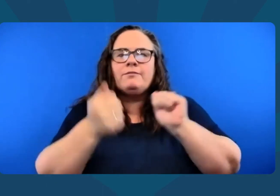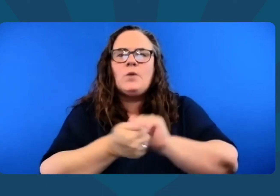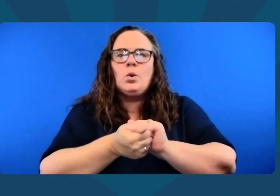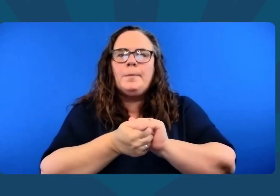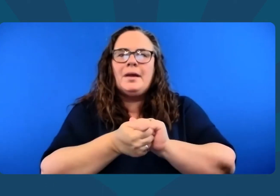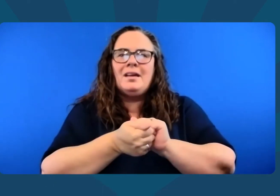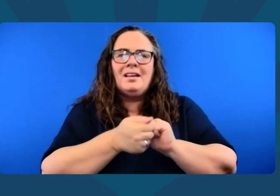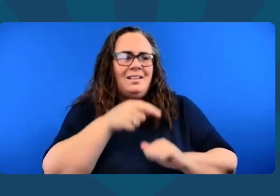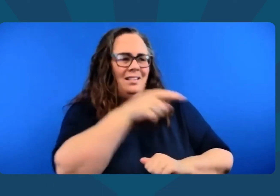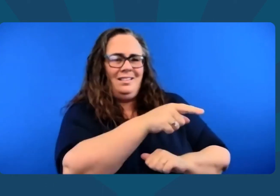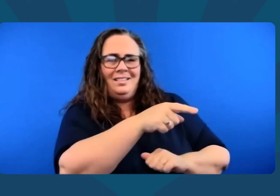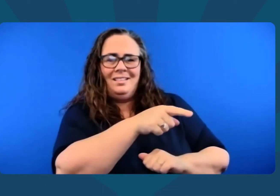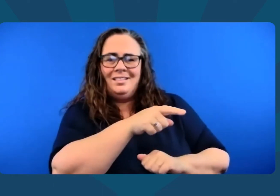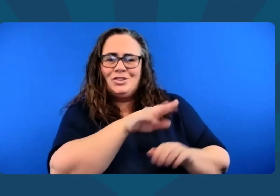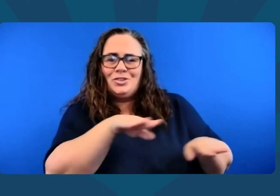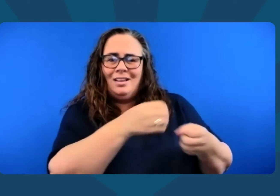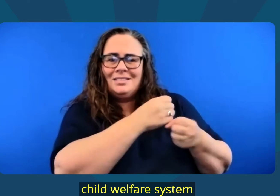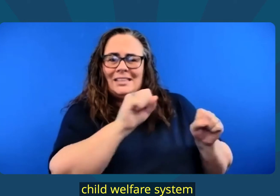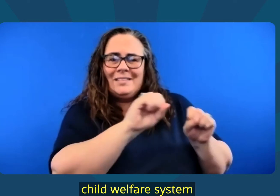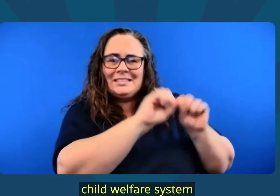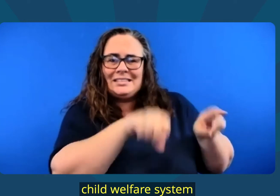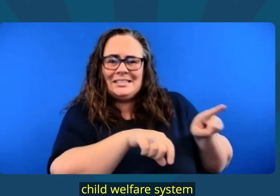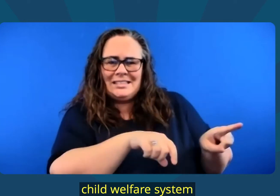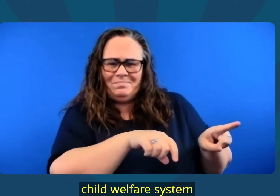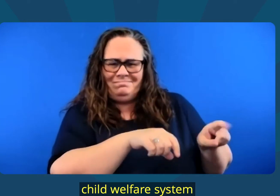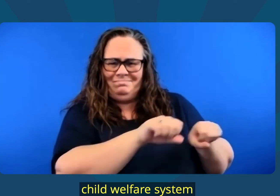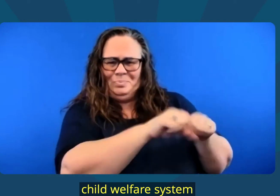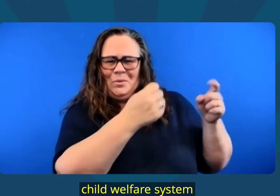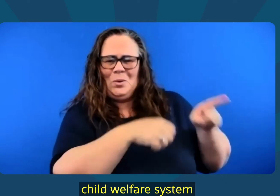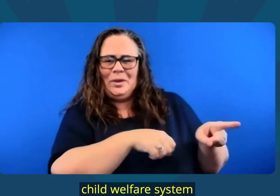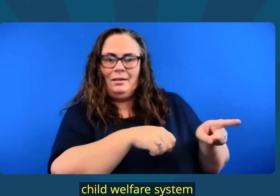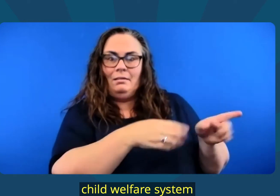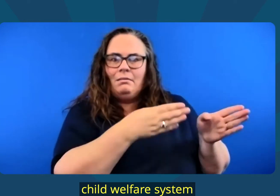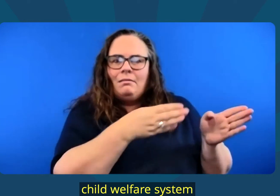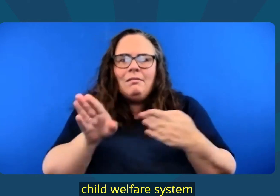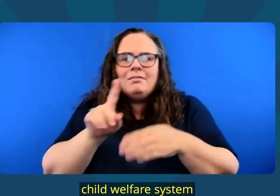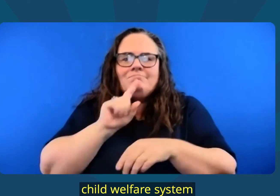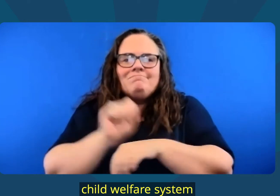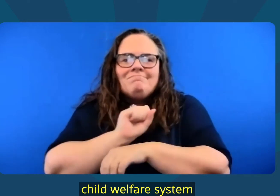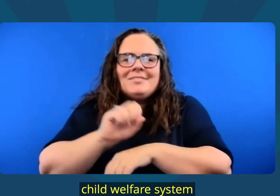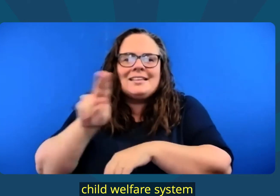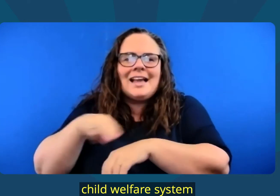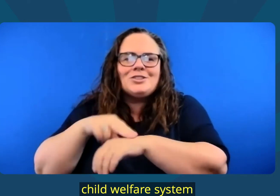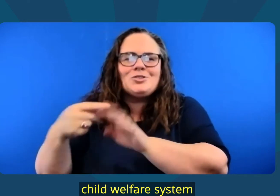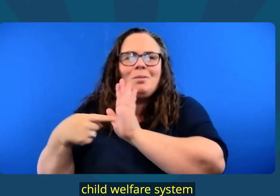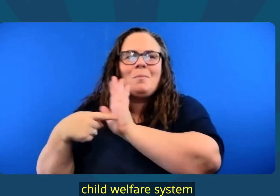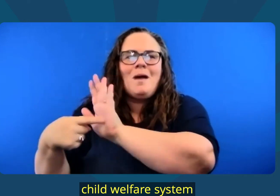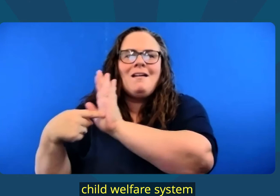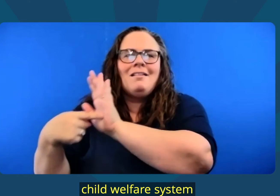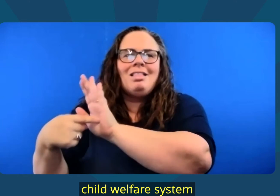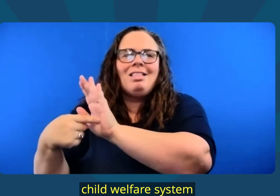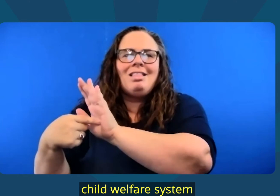I've led reforms turning Arizona's broken child welfare system into a national model.